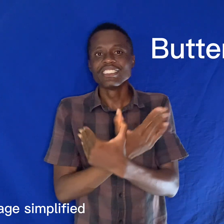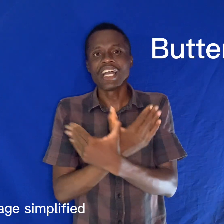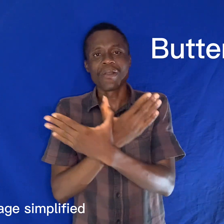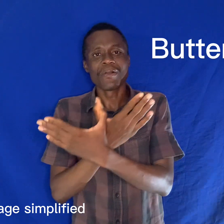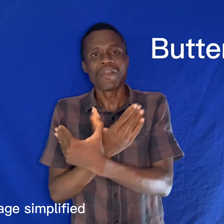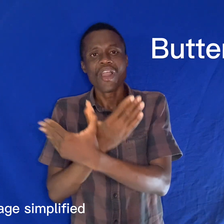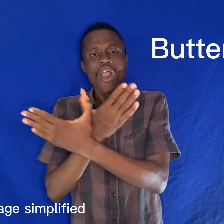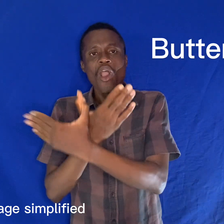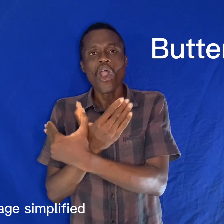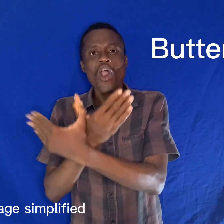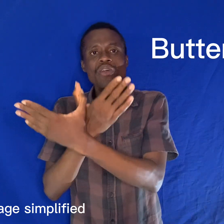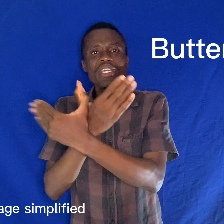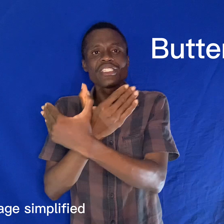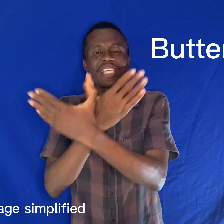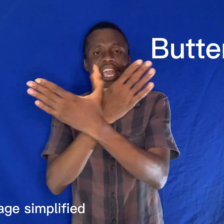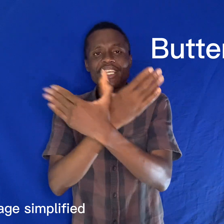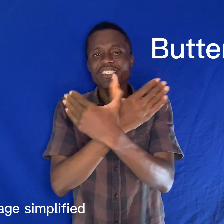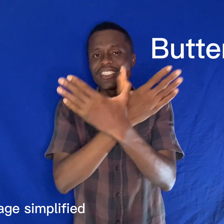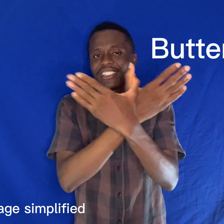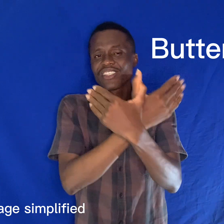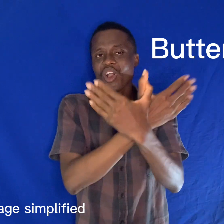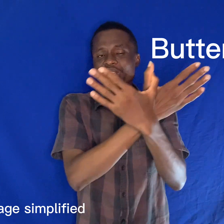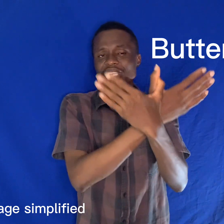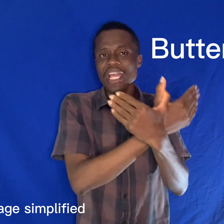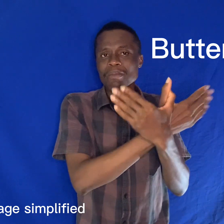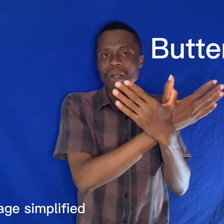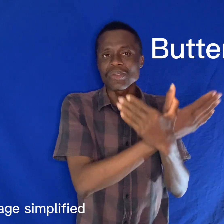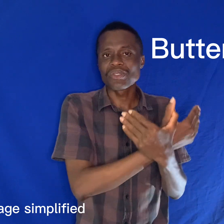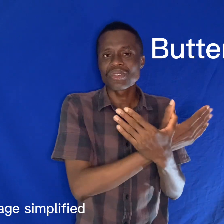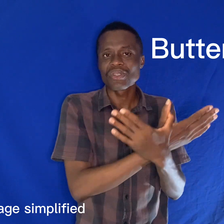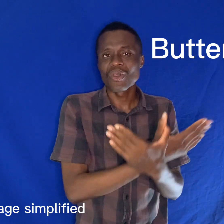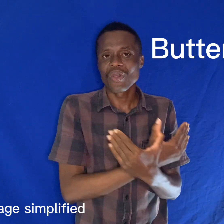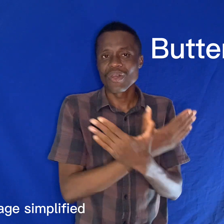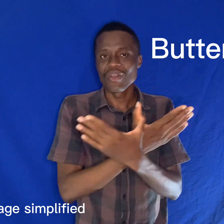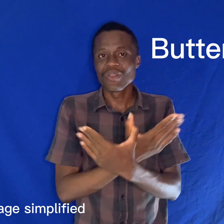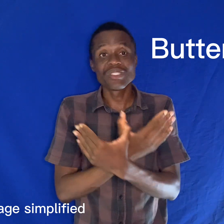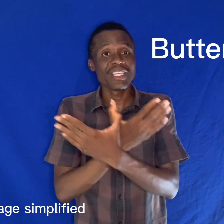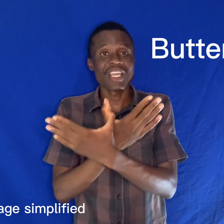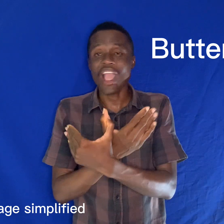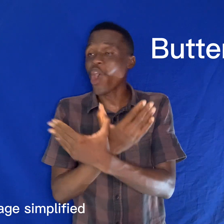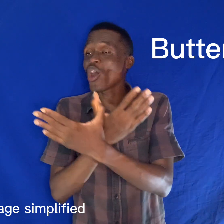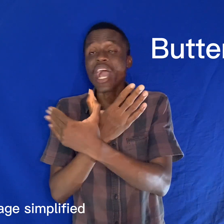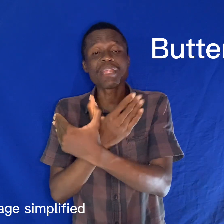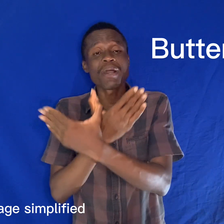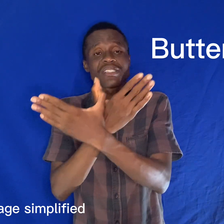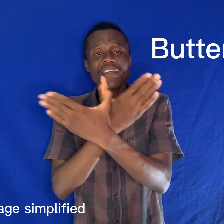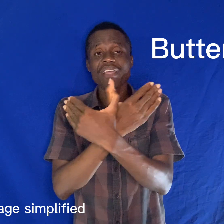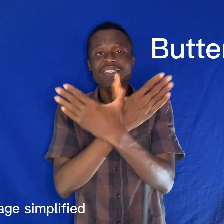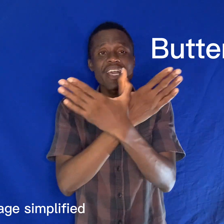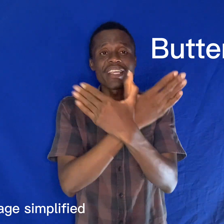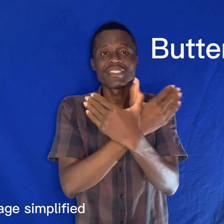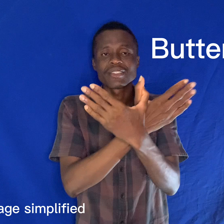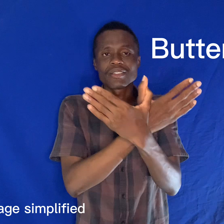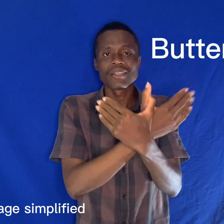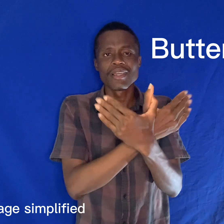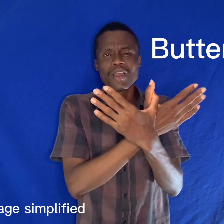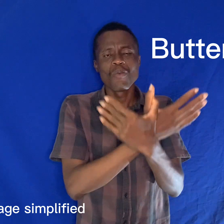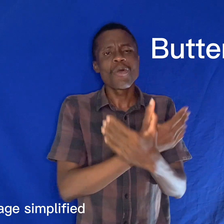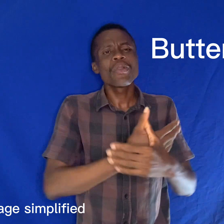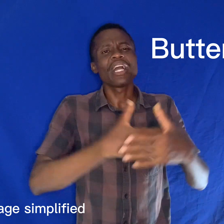Now, all these signs, all these animals, you see, all animals have their signs, but we can't